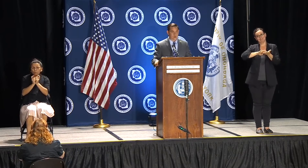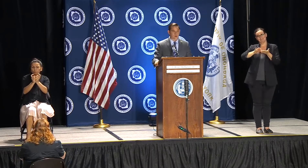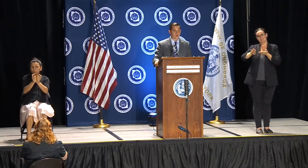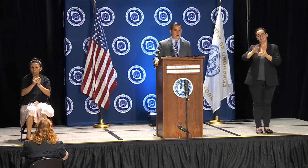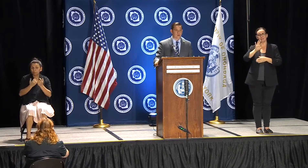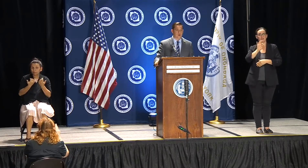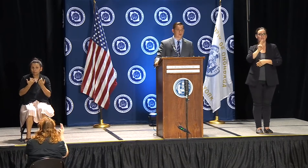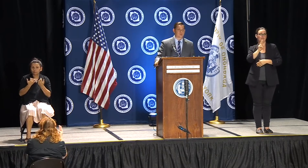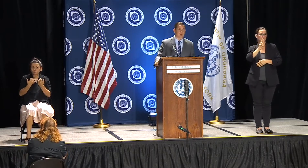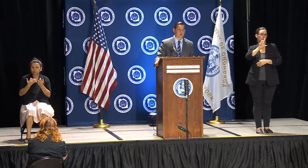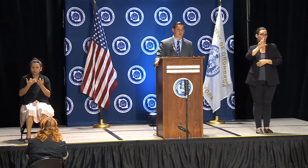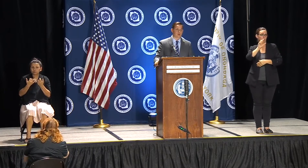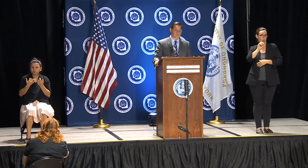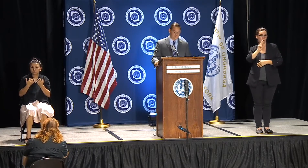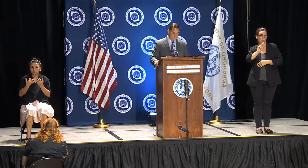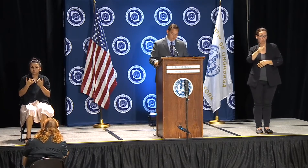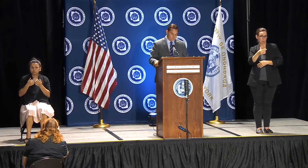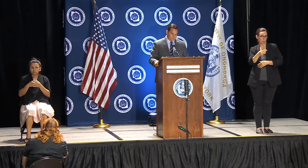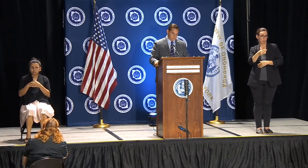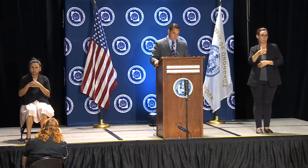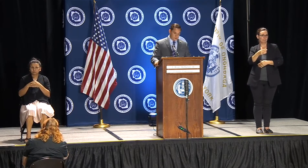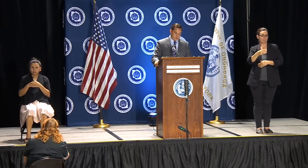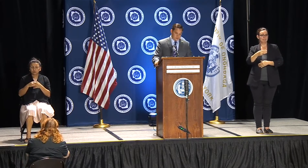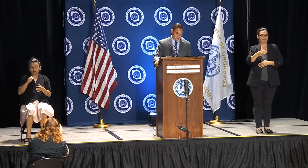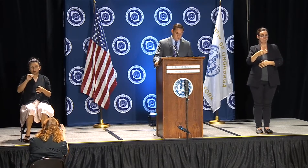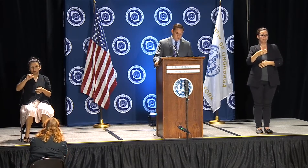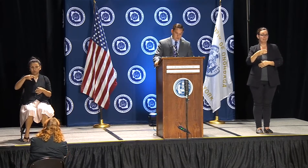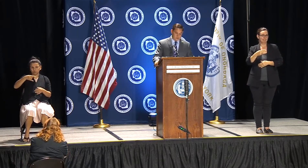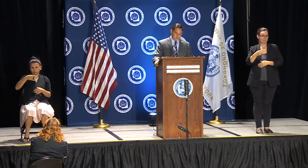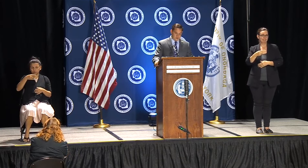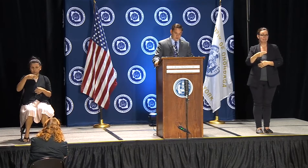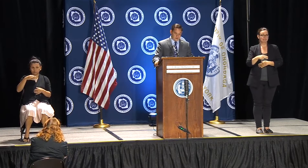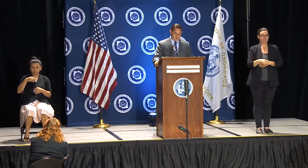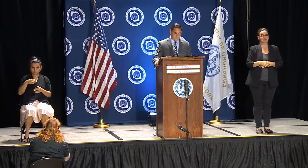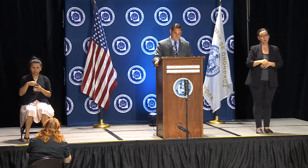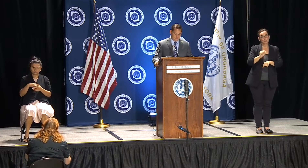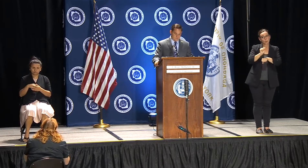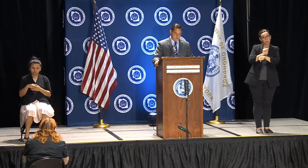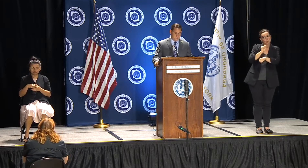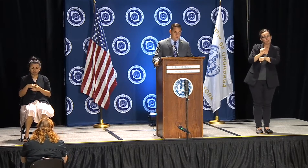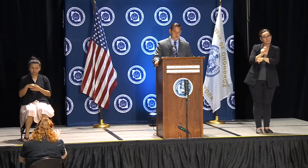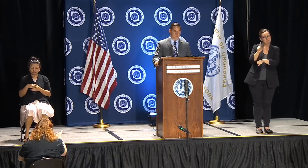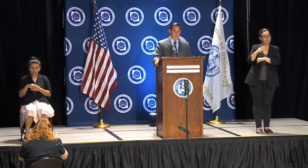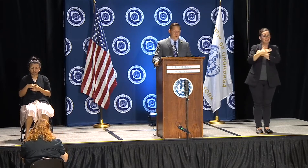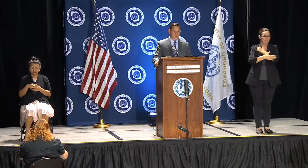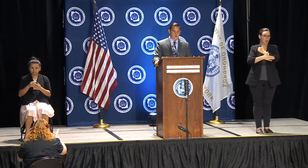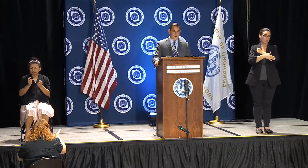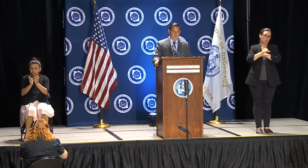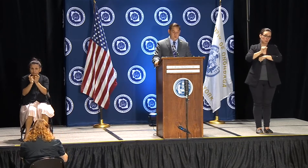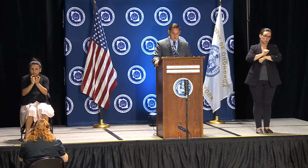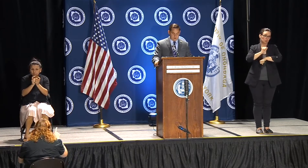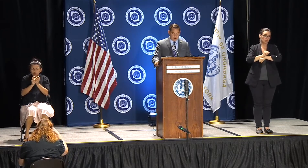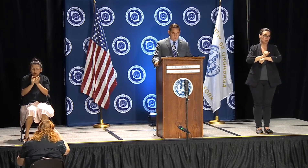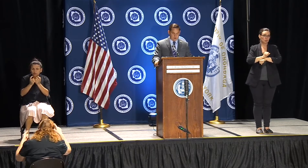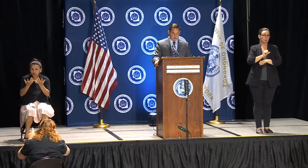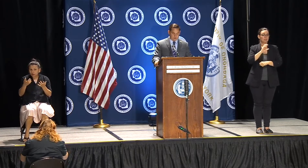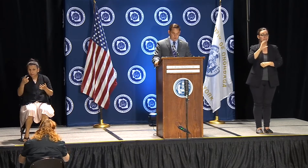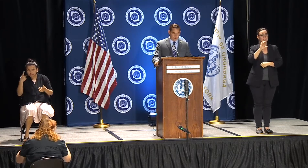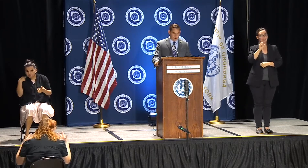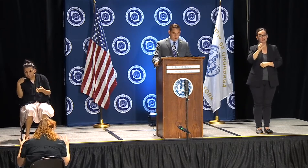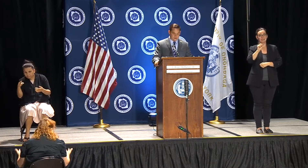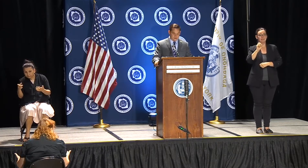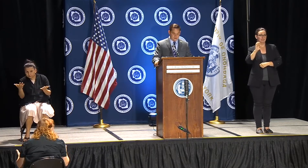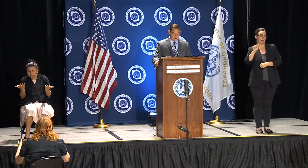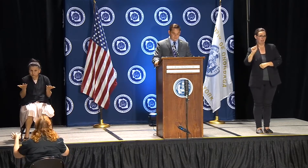CSEA, our largest bargaining unit. The agreement is multiple parts. Let me go